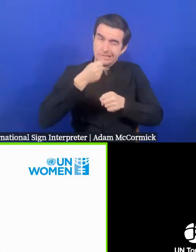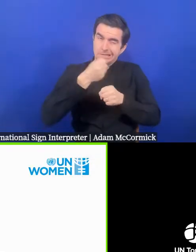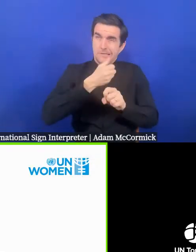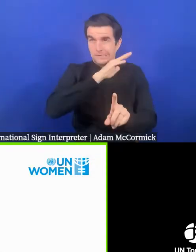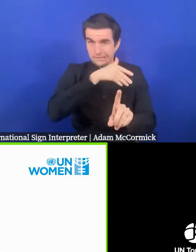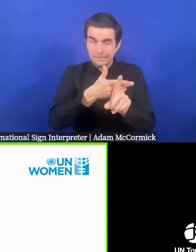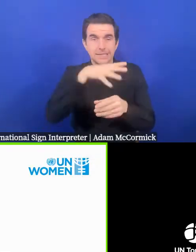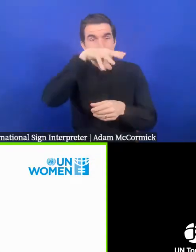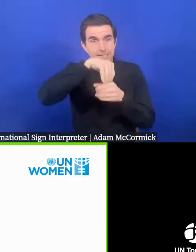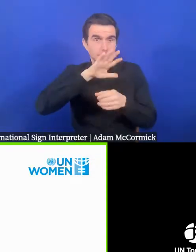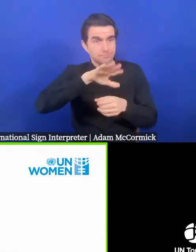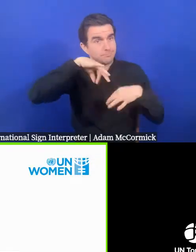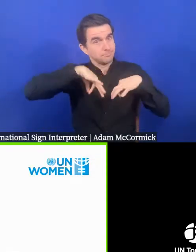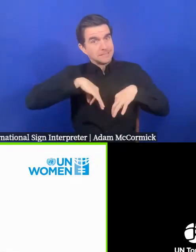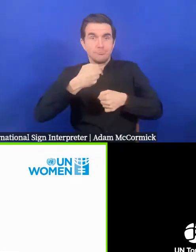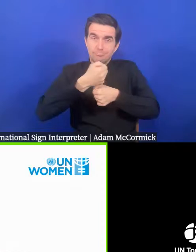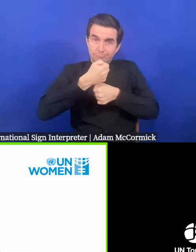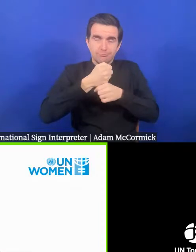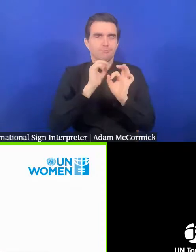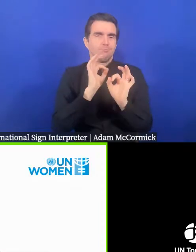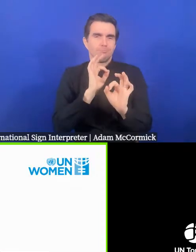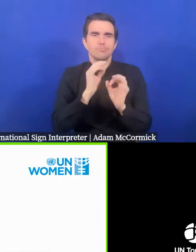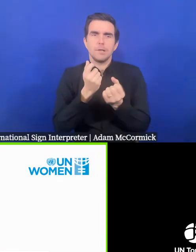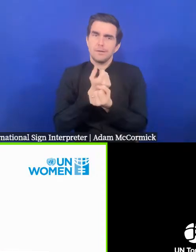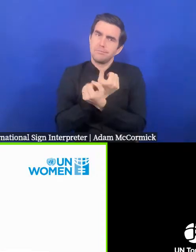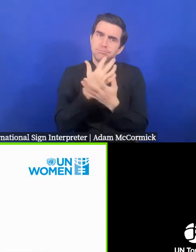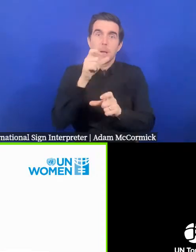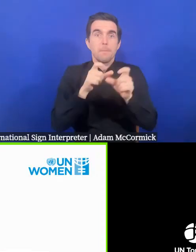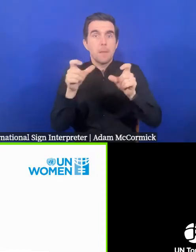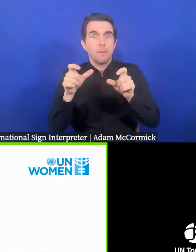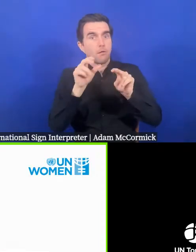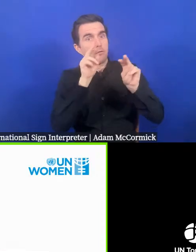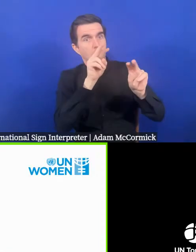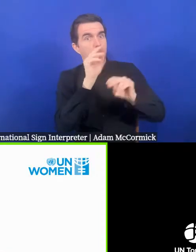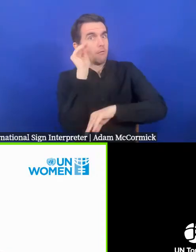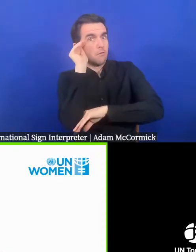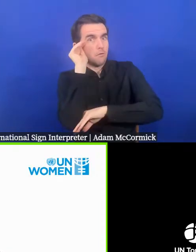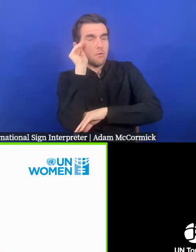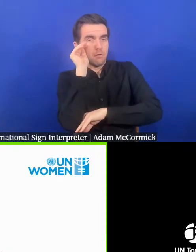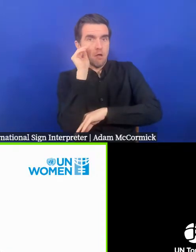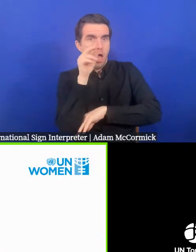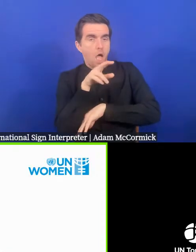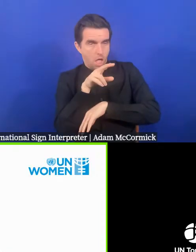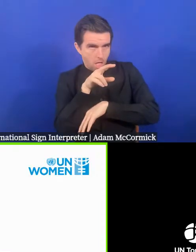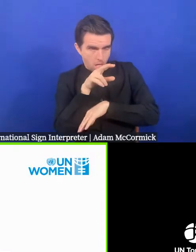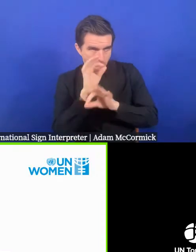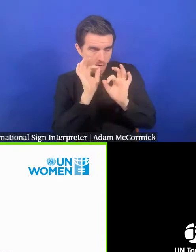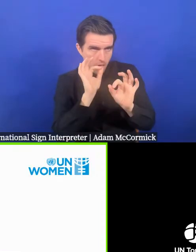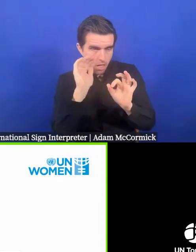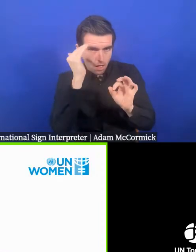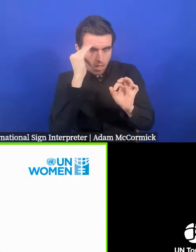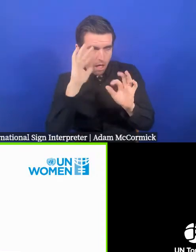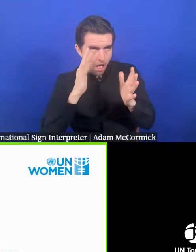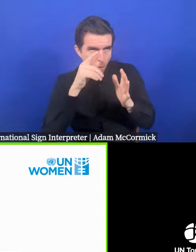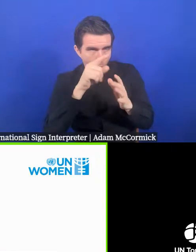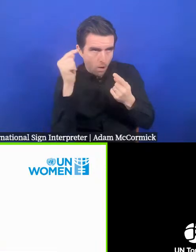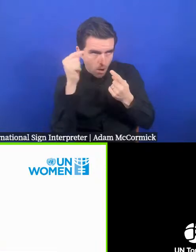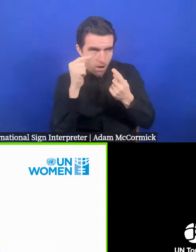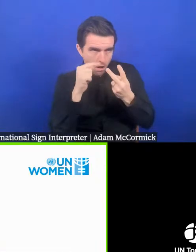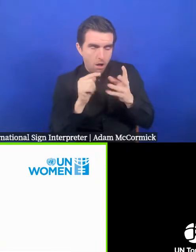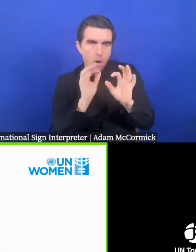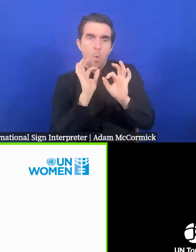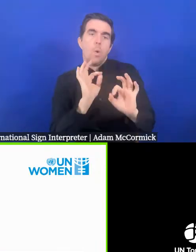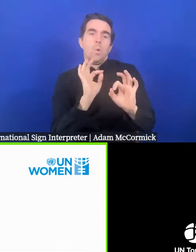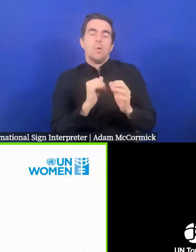can I ask you, in terms of how to get started, what would you recommend is a good starting point in